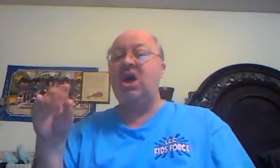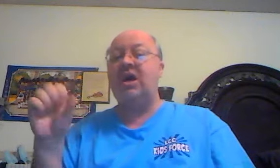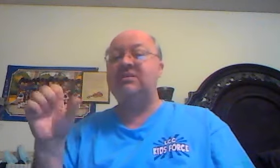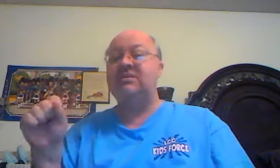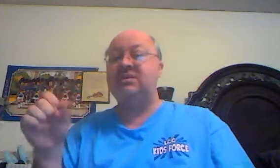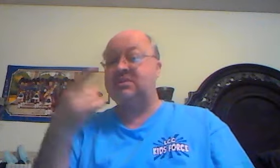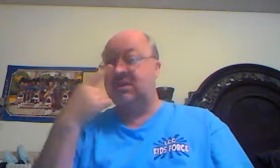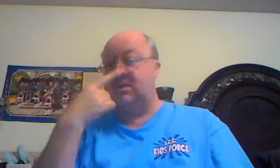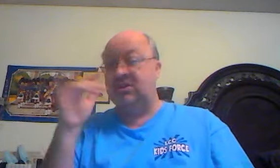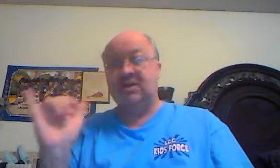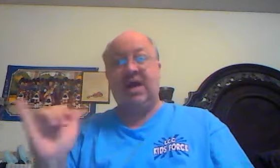gloss is going to look like